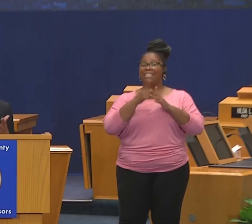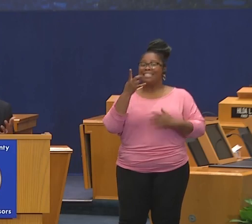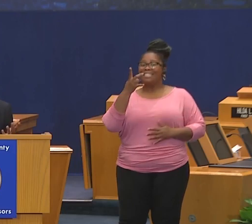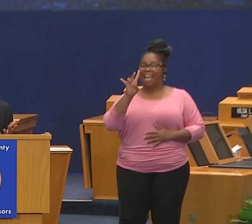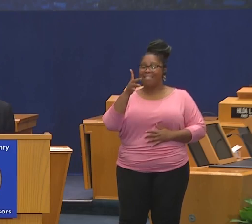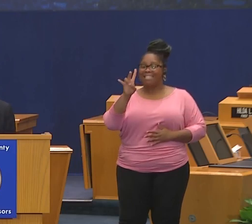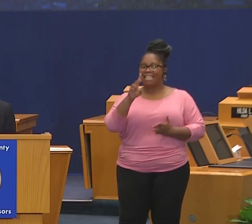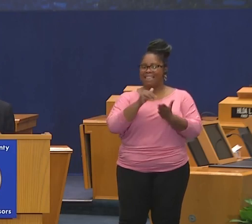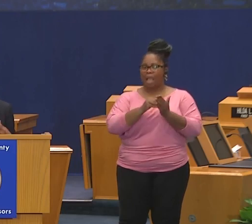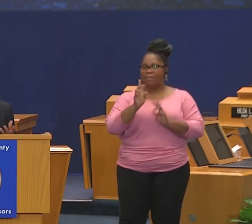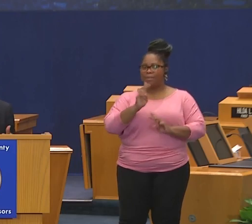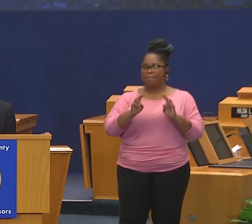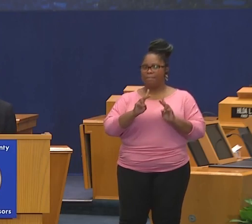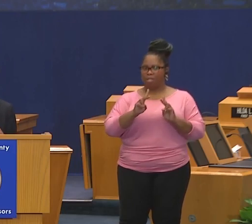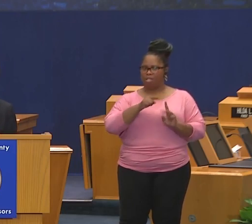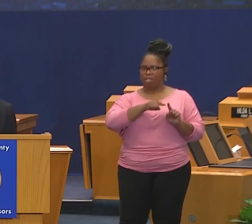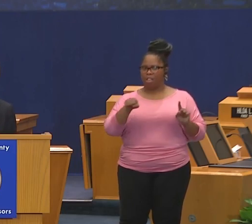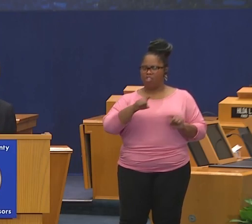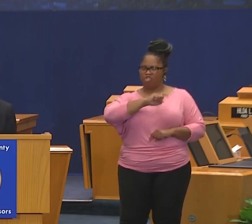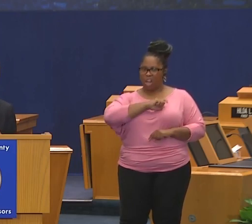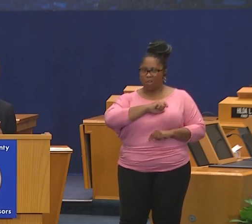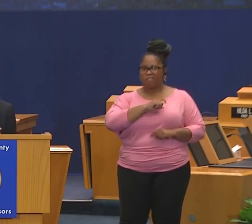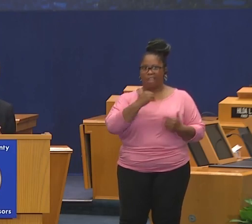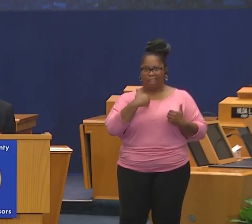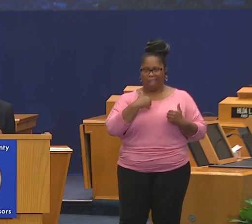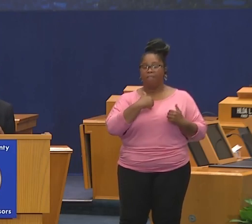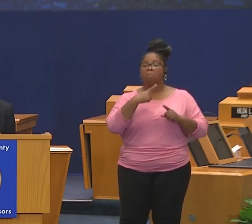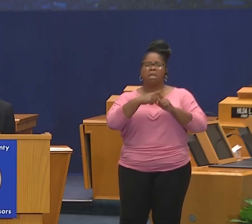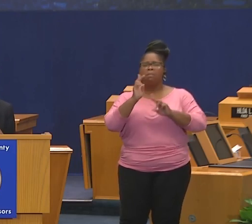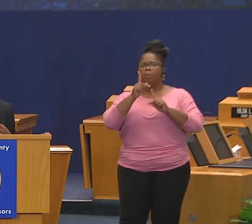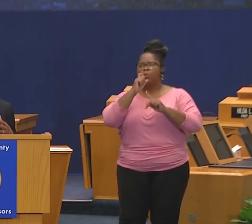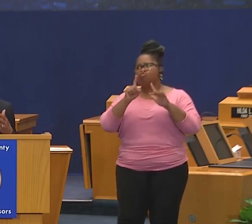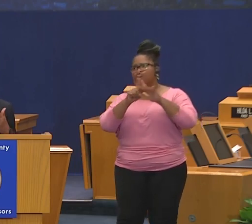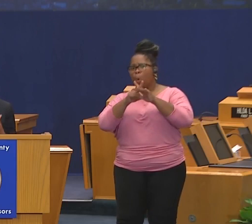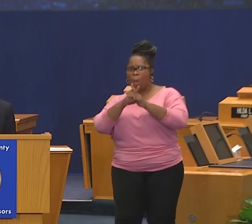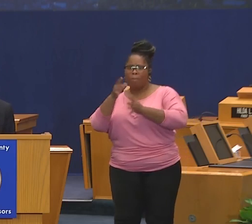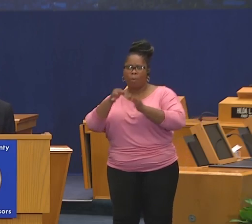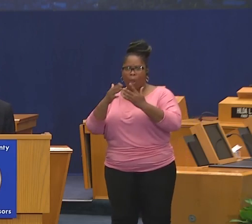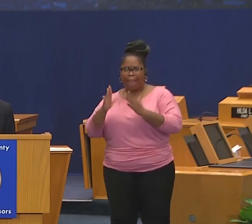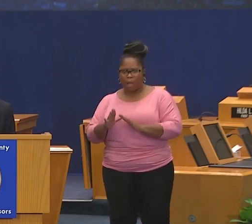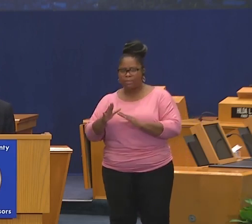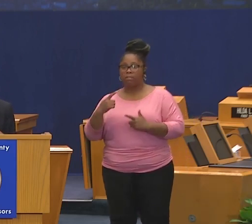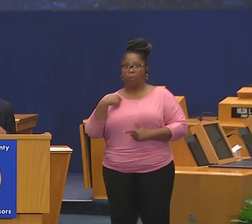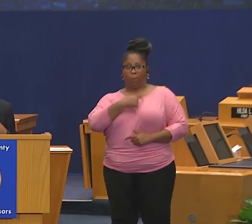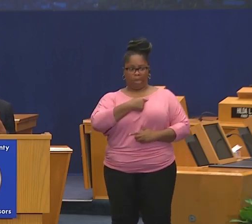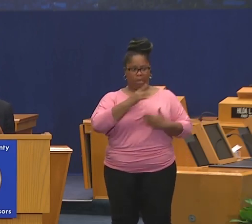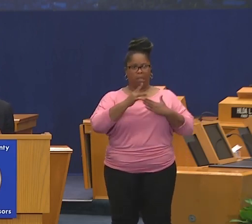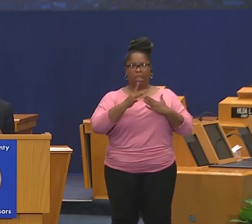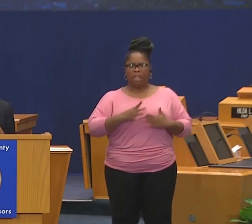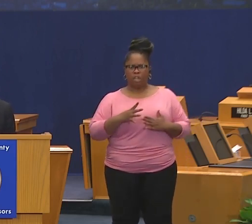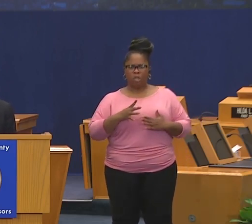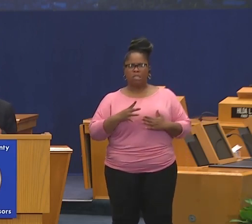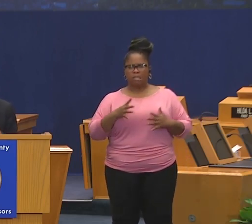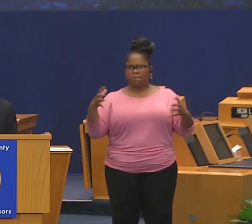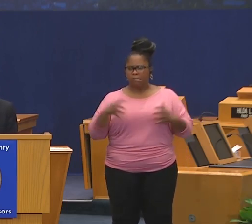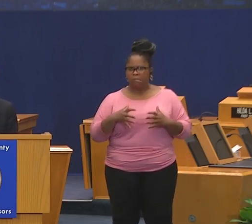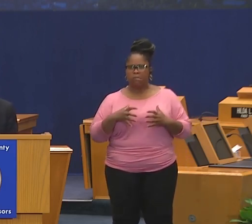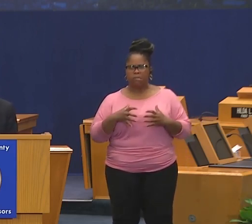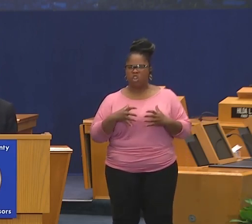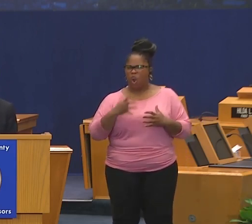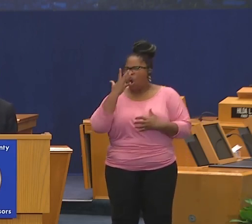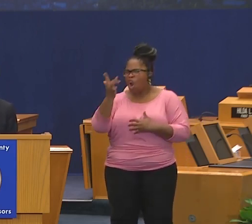as well as all the participants who come to these courthouses throughout the county. And we as leaders decided to get together very,